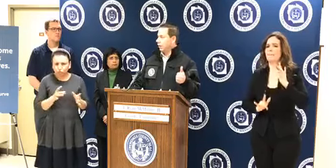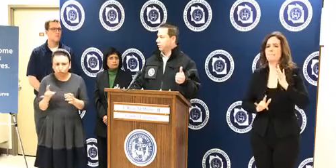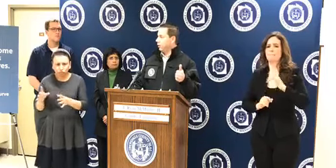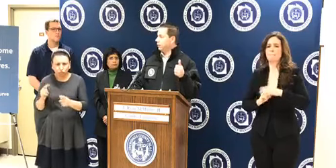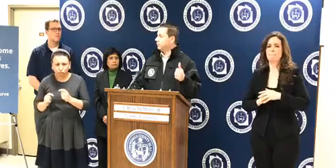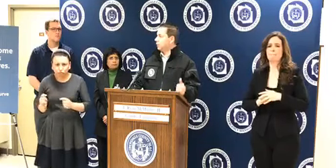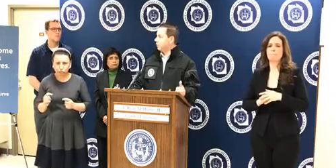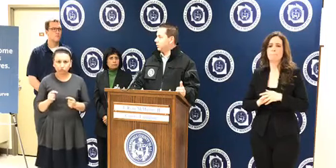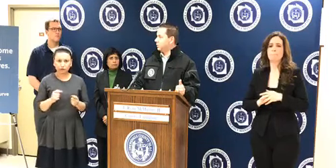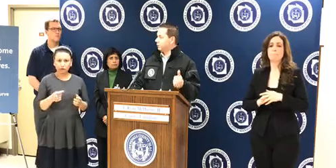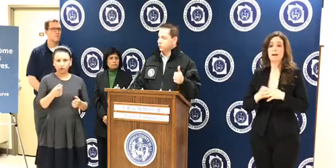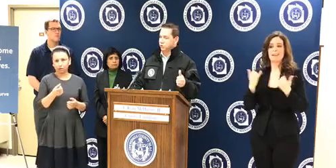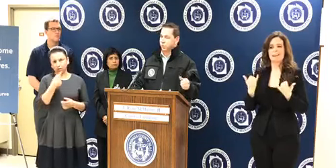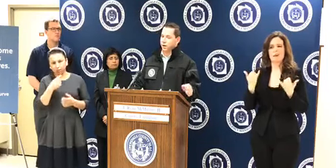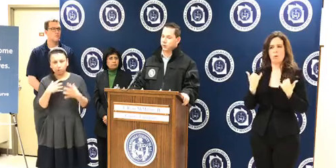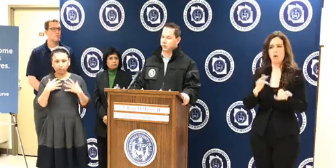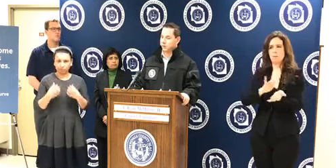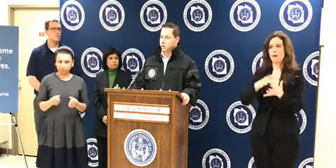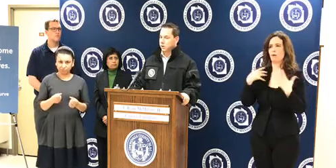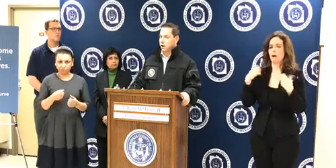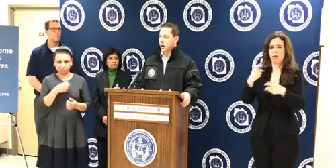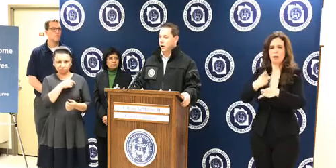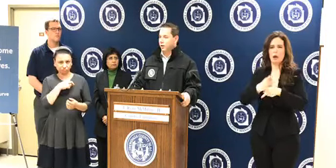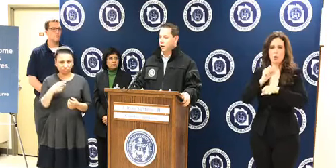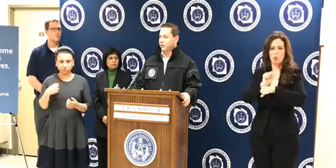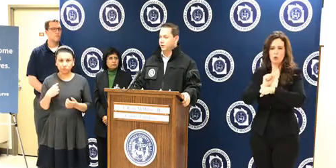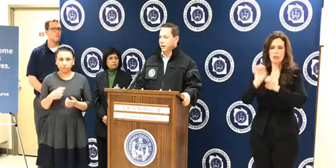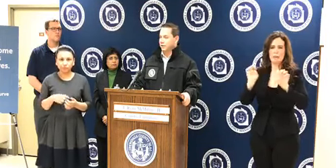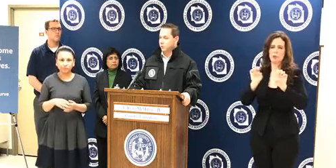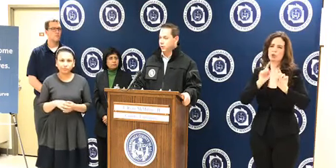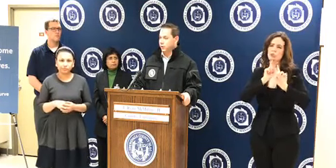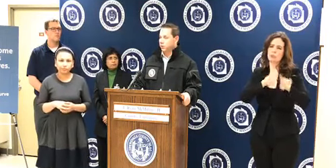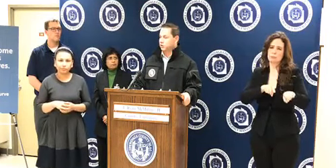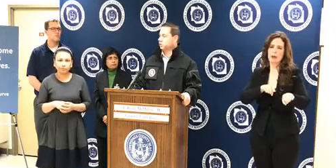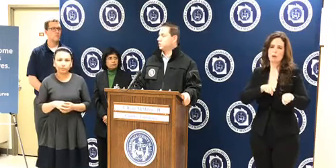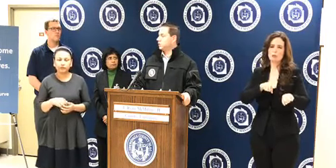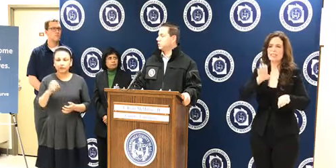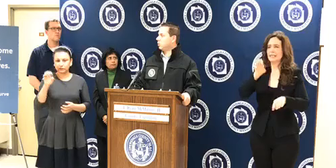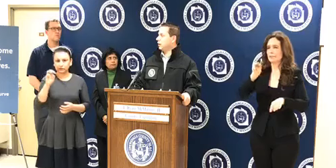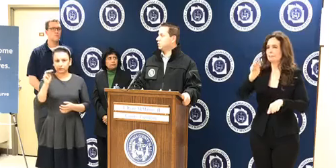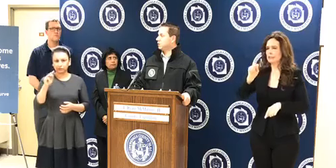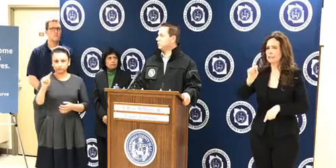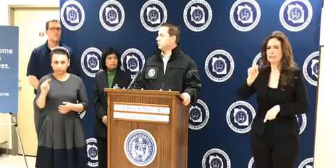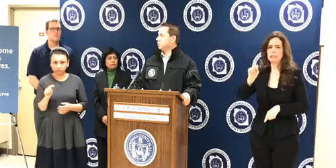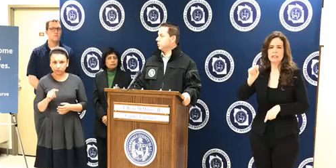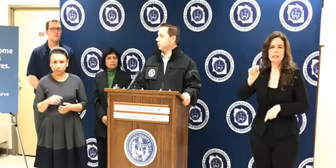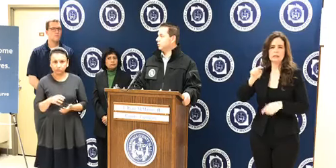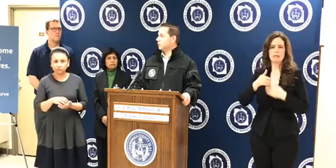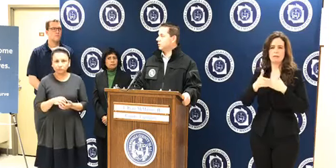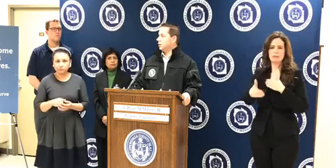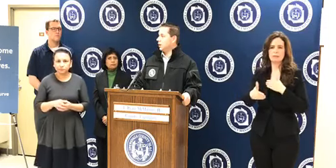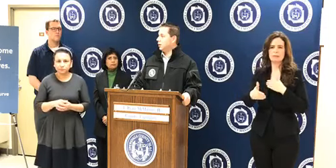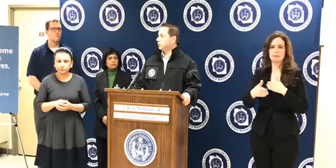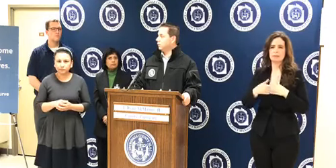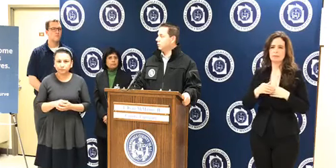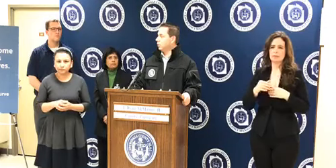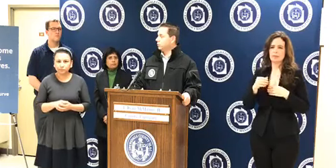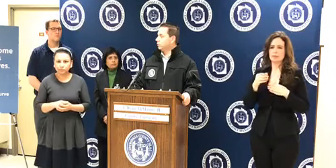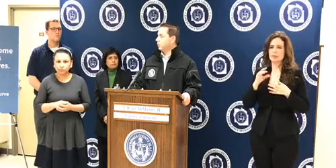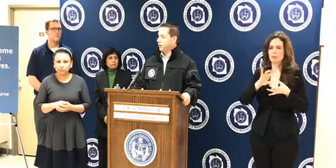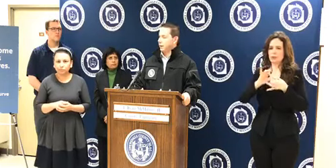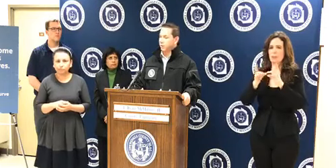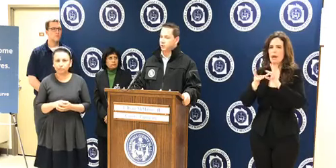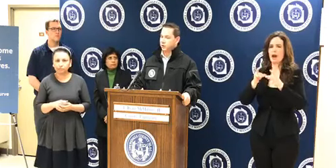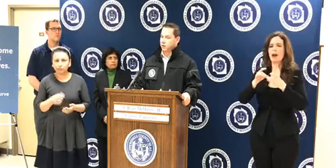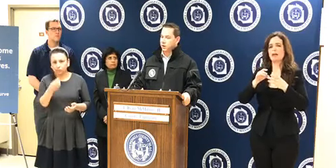medical, healthcare, emergency first responders. Then I think next we got to look at strategic supply chains for the community to going